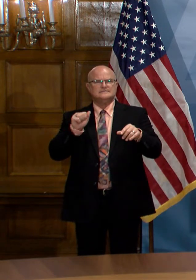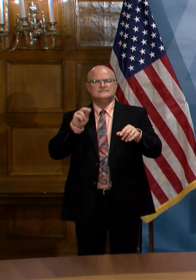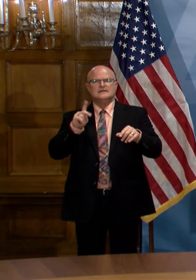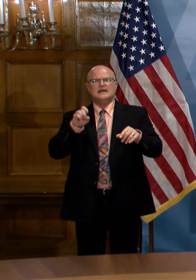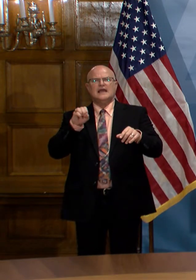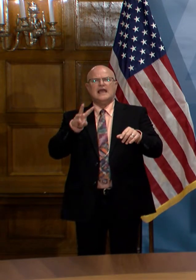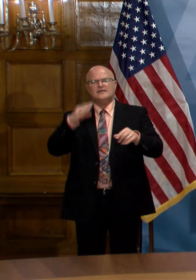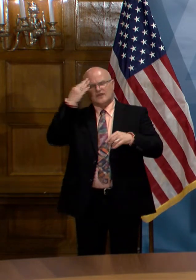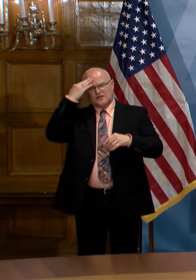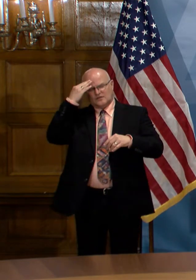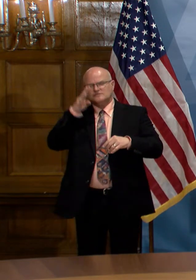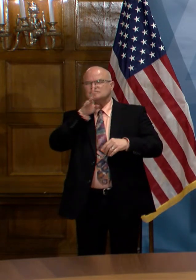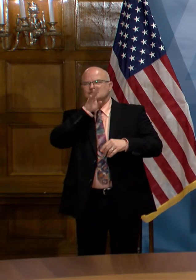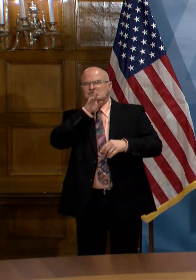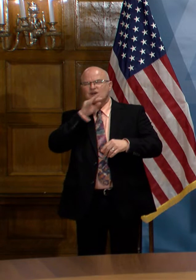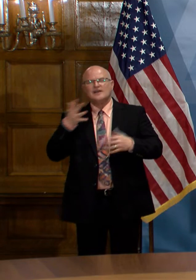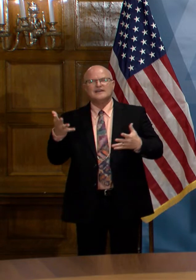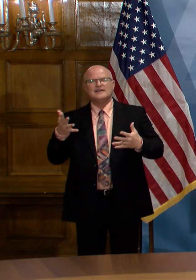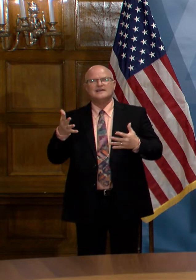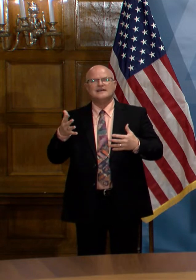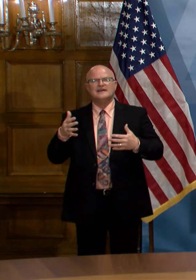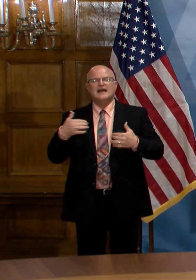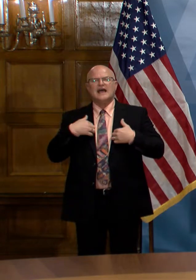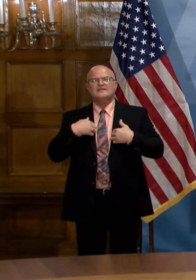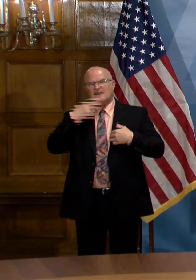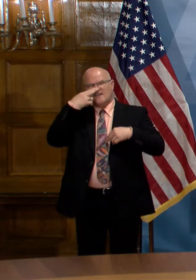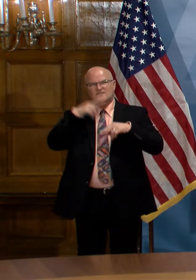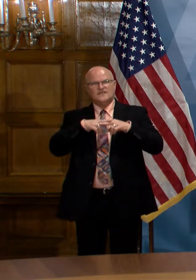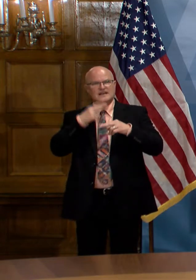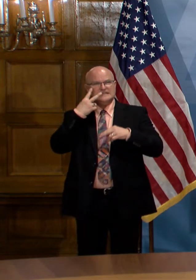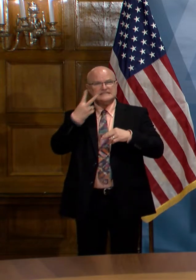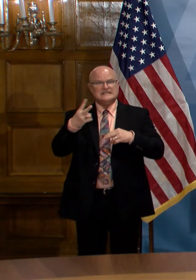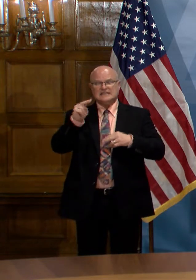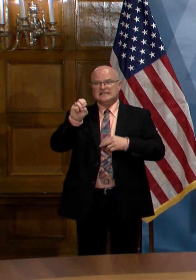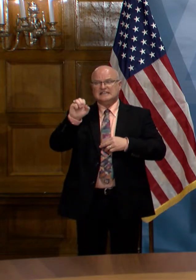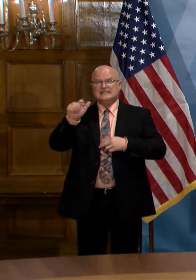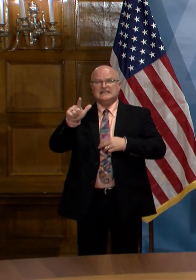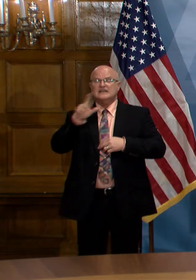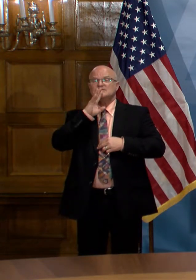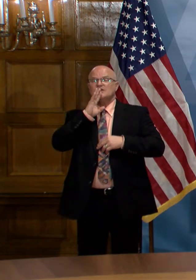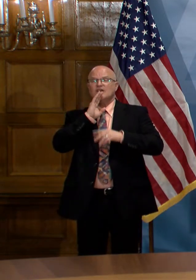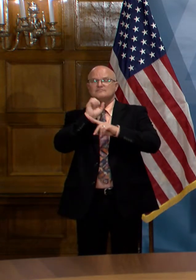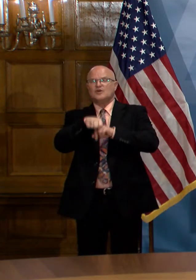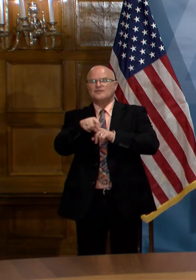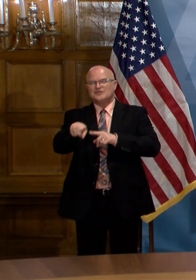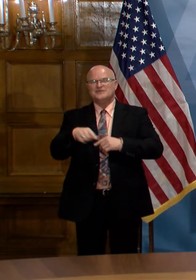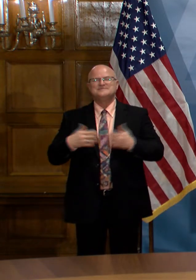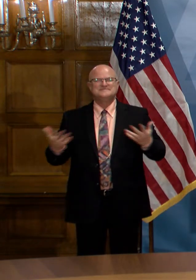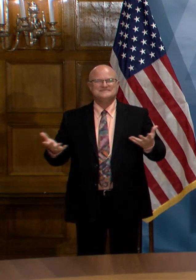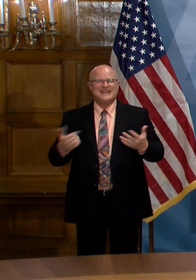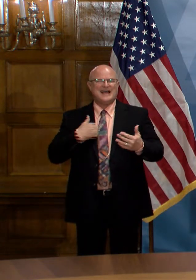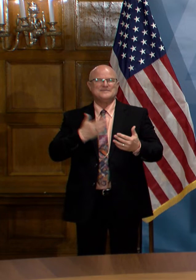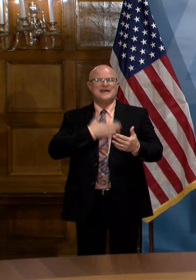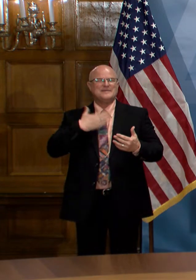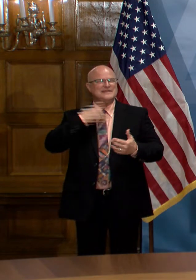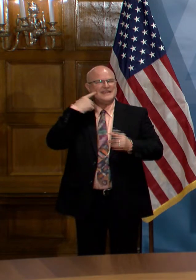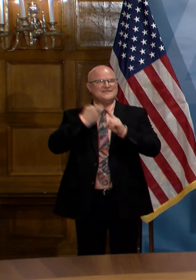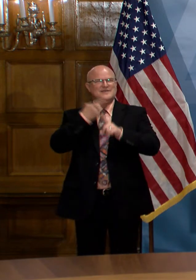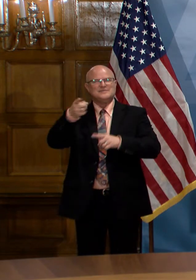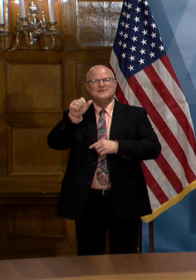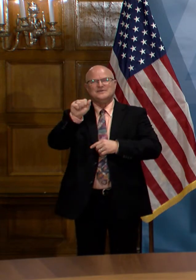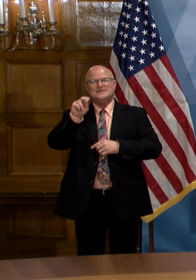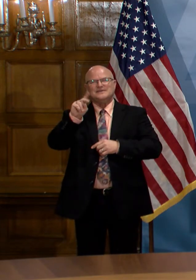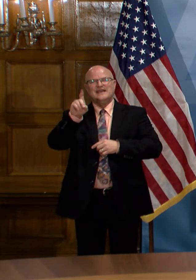you're trying to get in there, so other than having a lot of fun seeing Neil talk over you, I'm delighted to hear from you